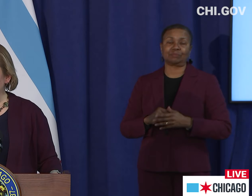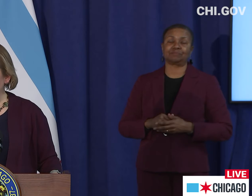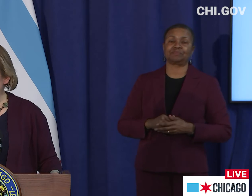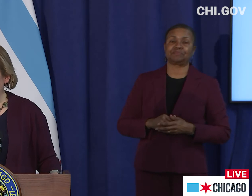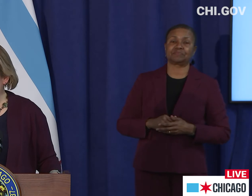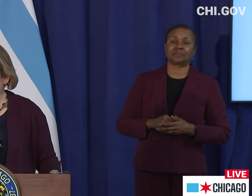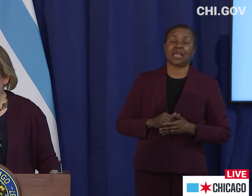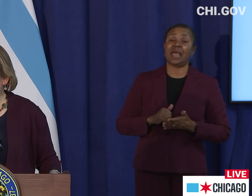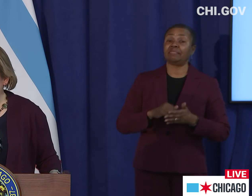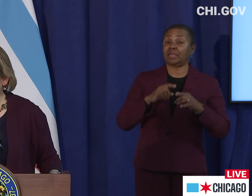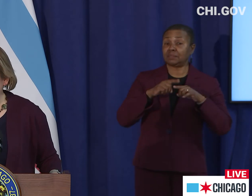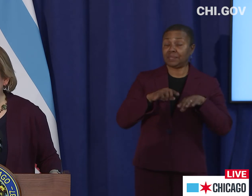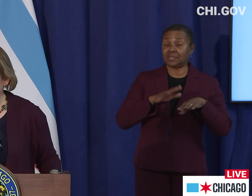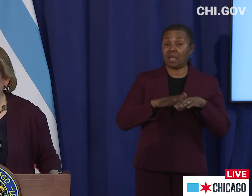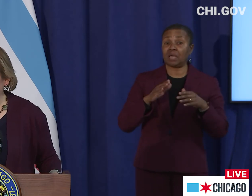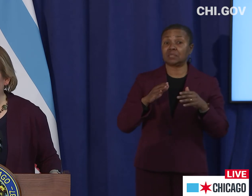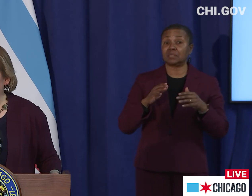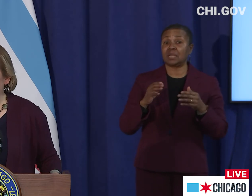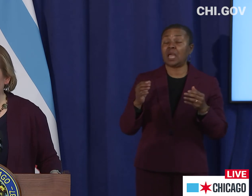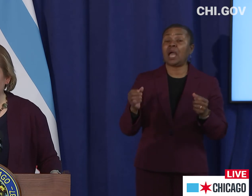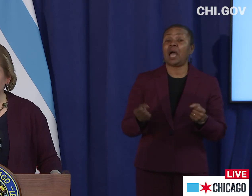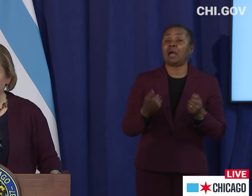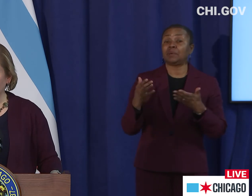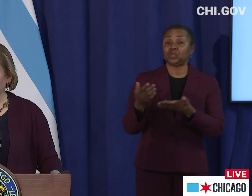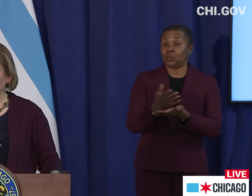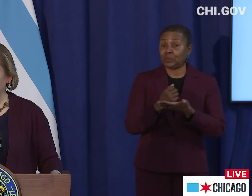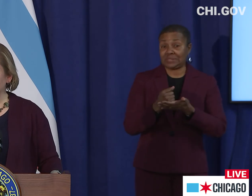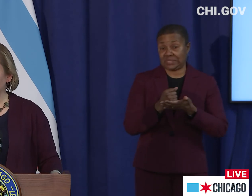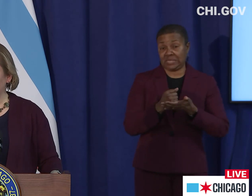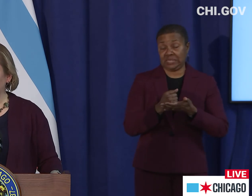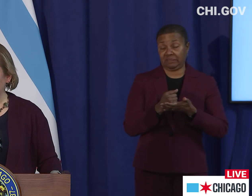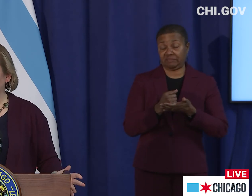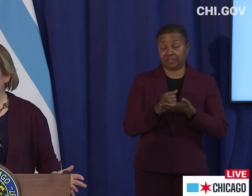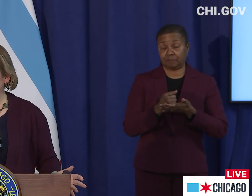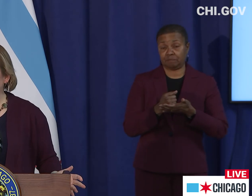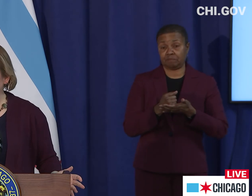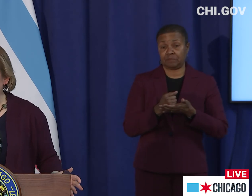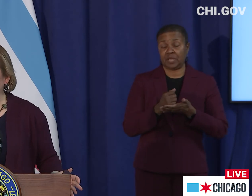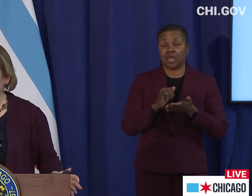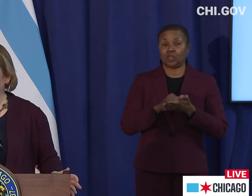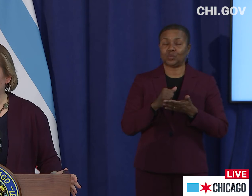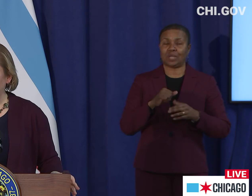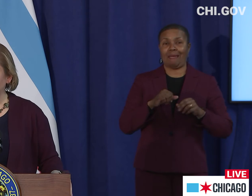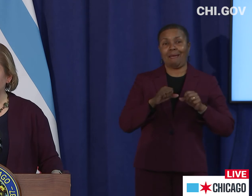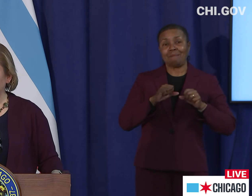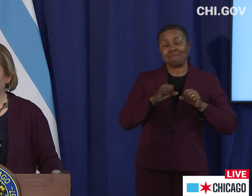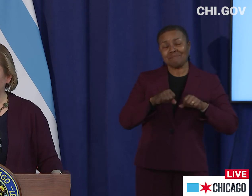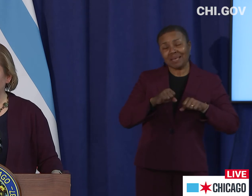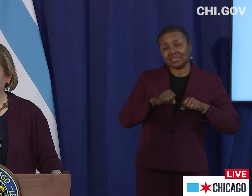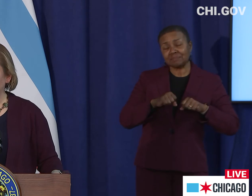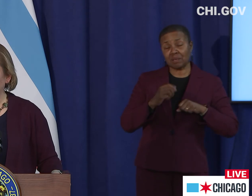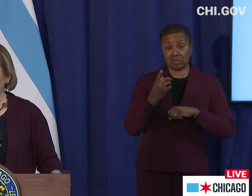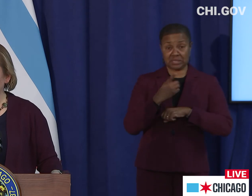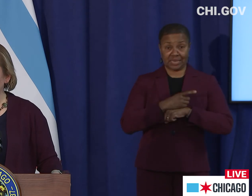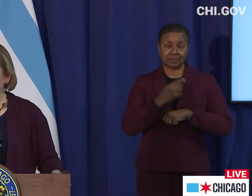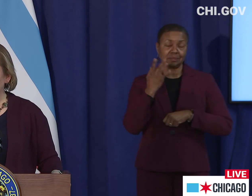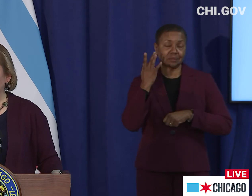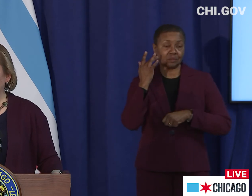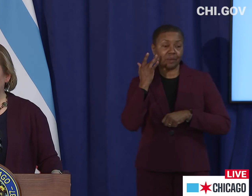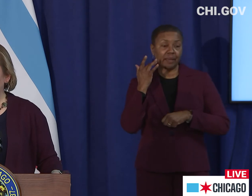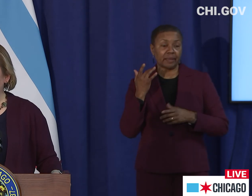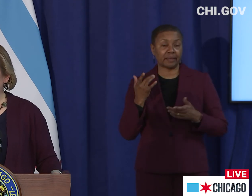of that is dependent on our vaccine supply, though. And so the reason we've set those as tentative dates is